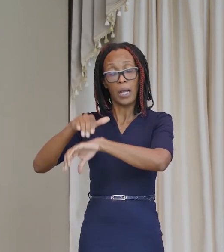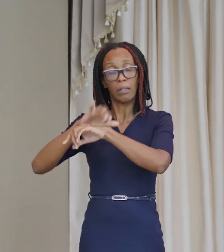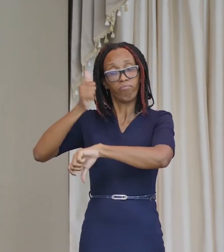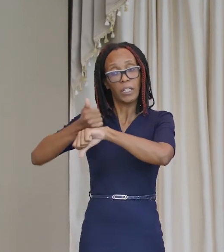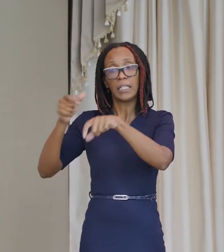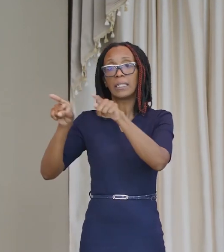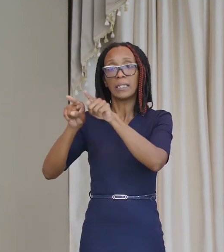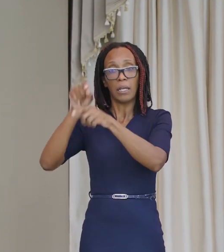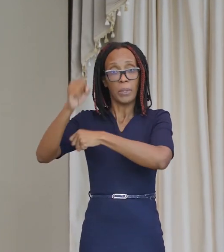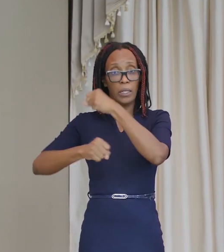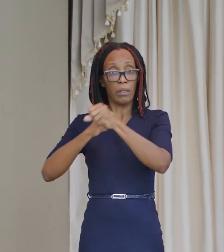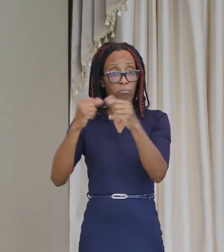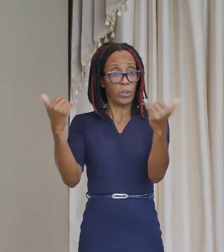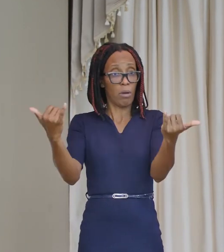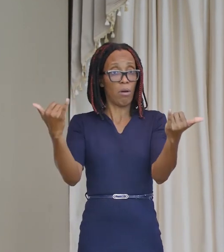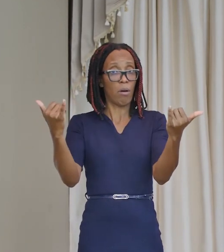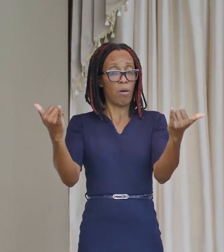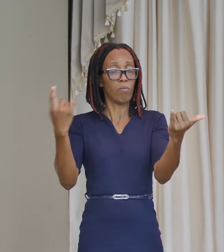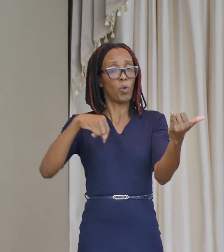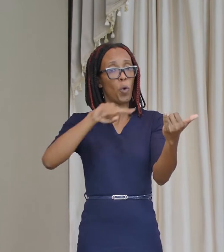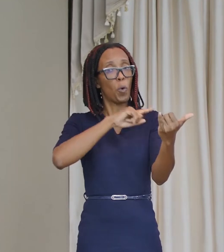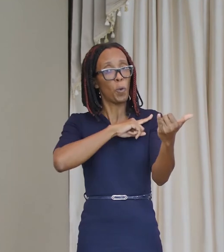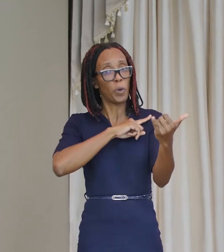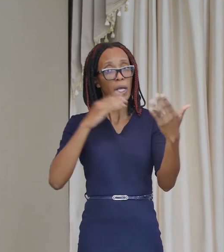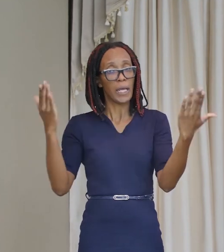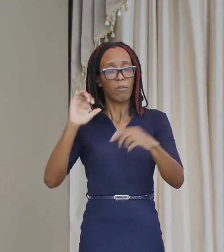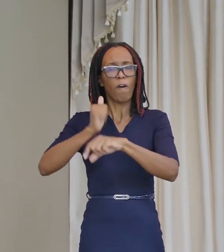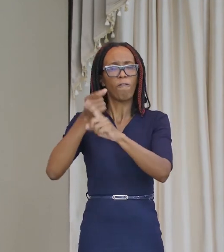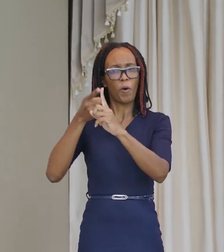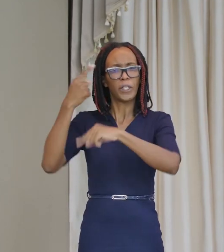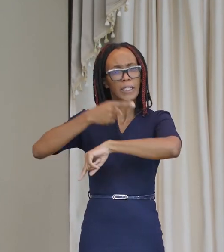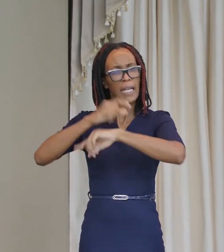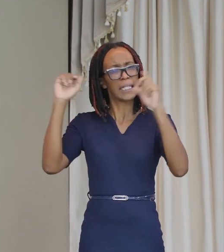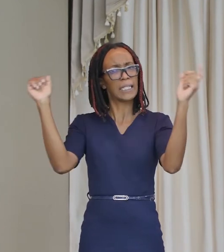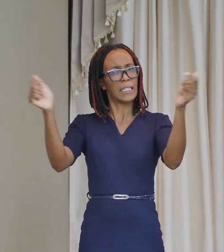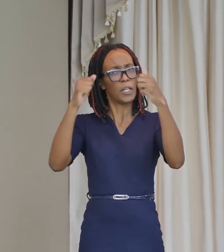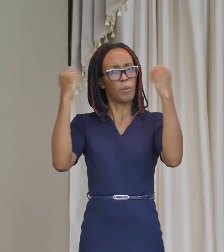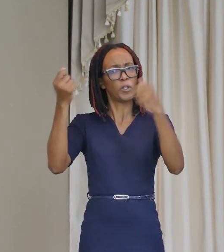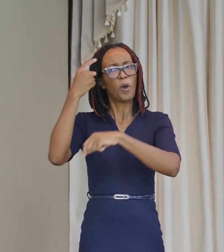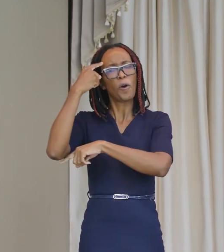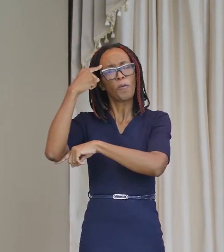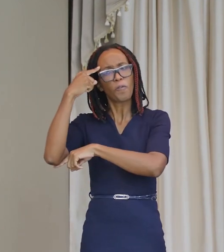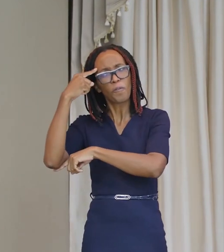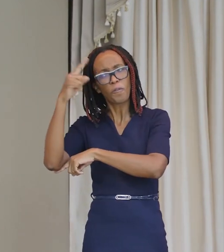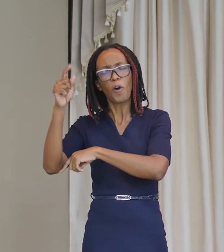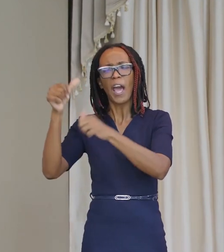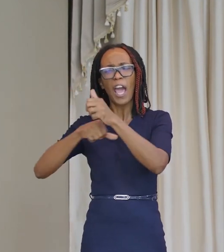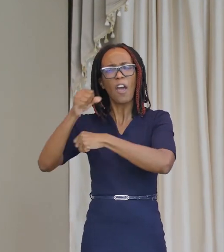year. Today, we come together at this Founders Day service as part of the camp program for